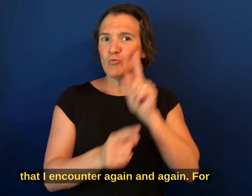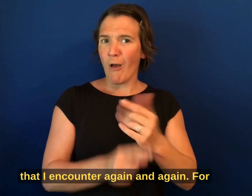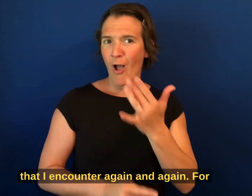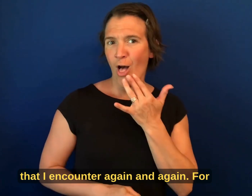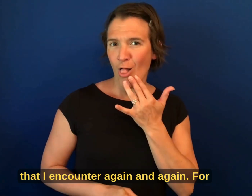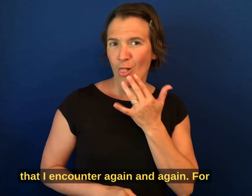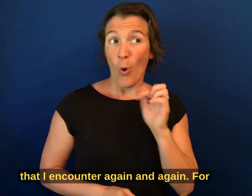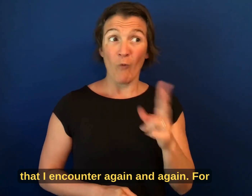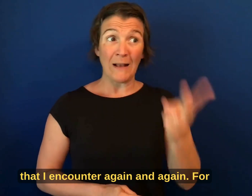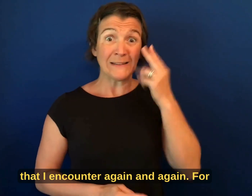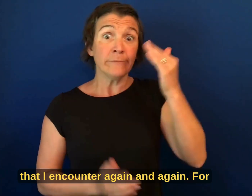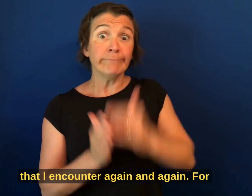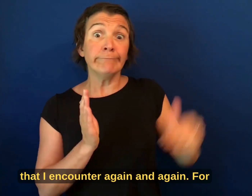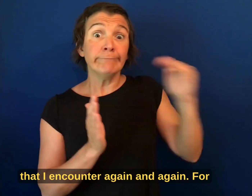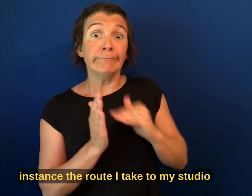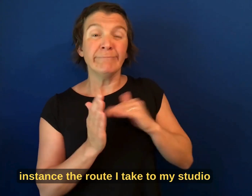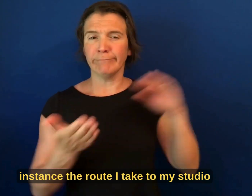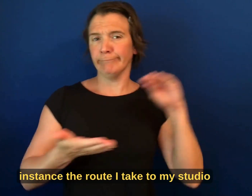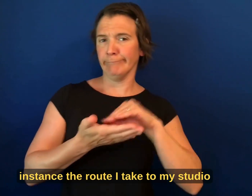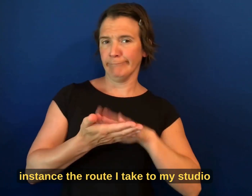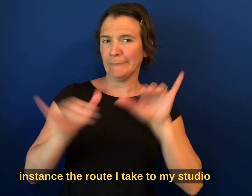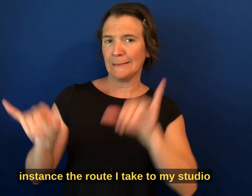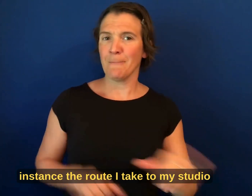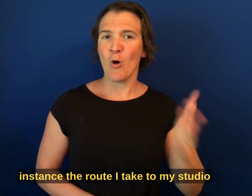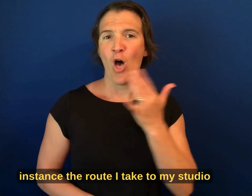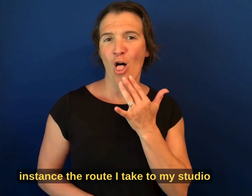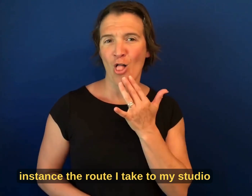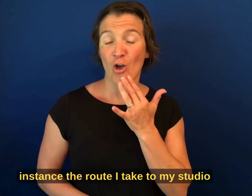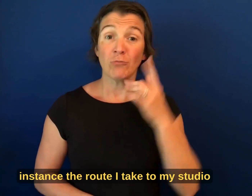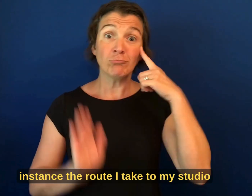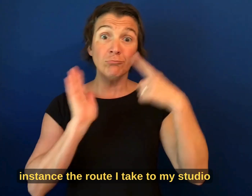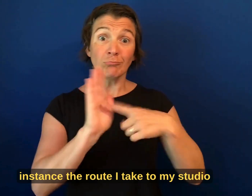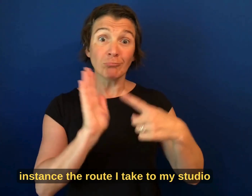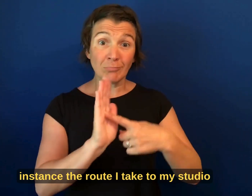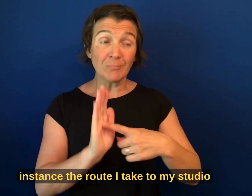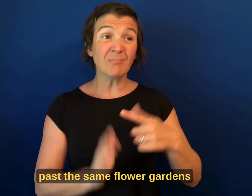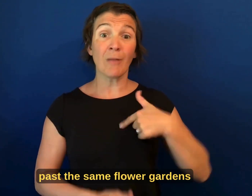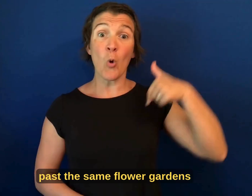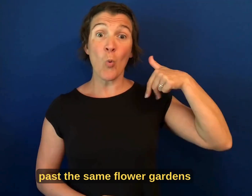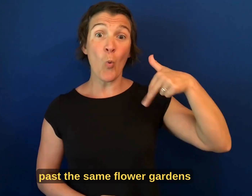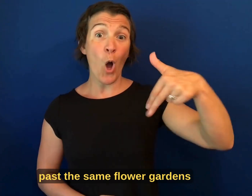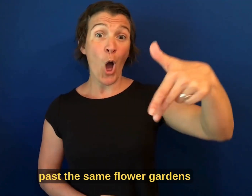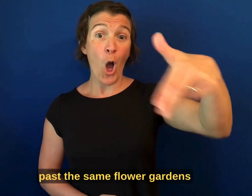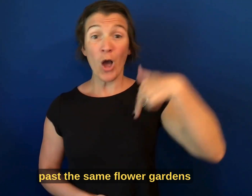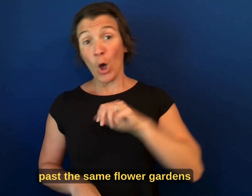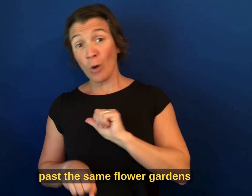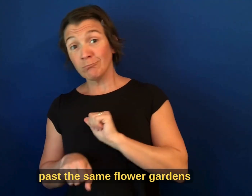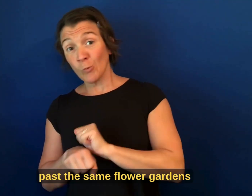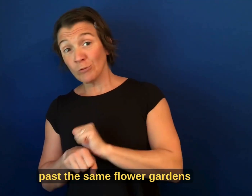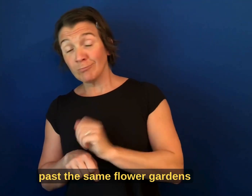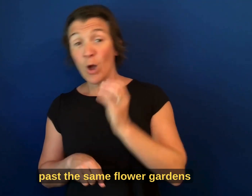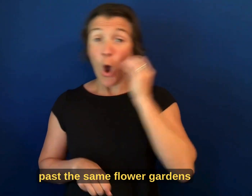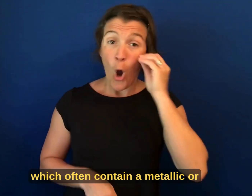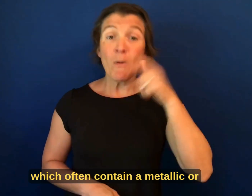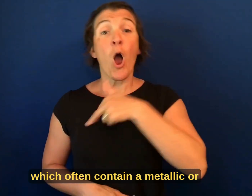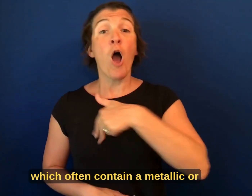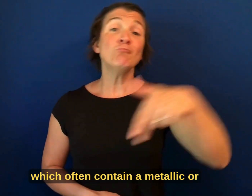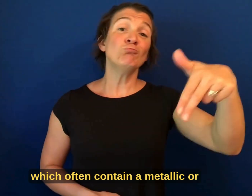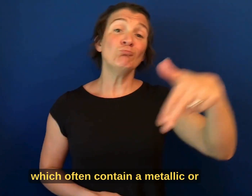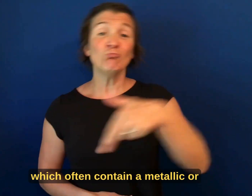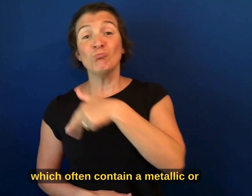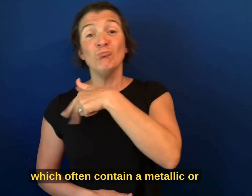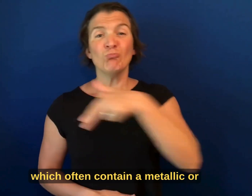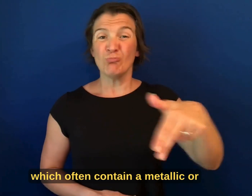that I encounter again and again. For instance, the route I take to my studio past the same flower